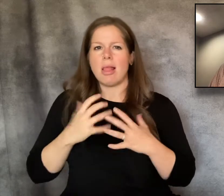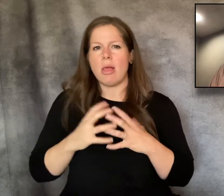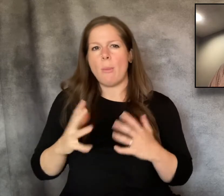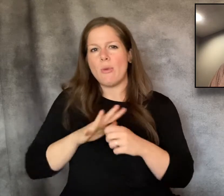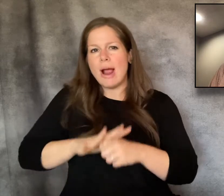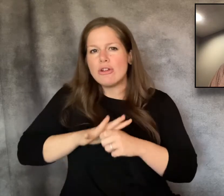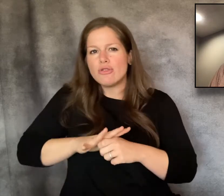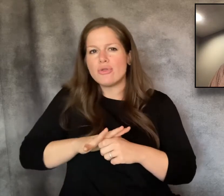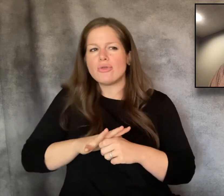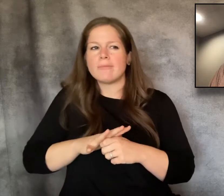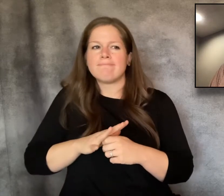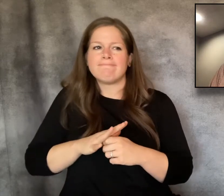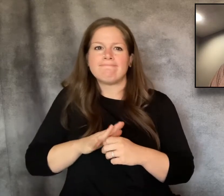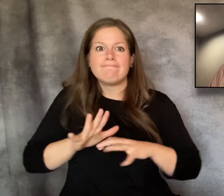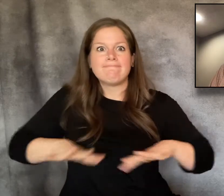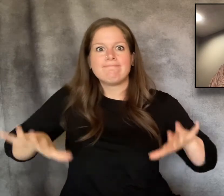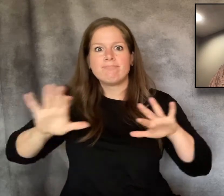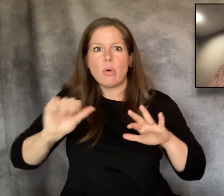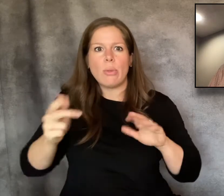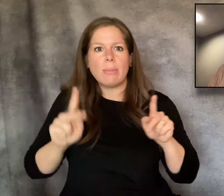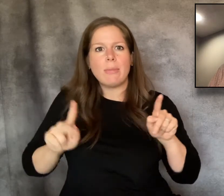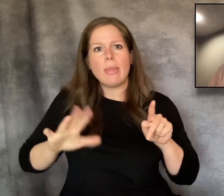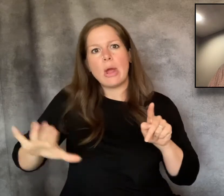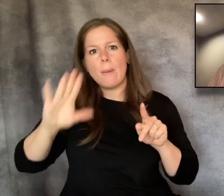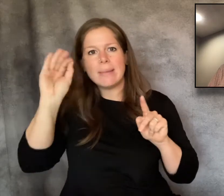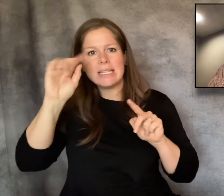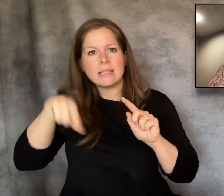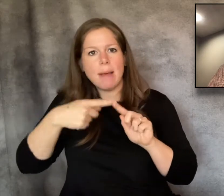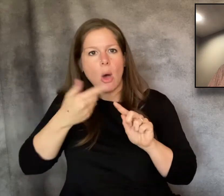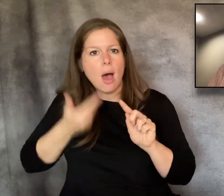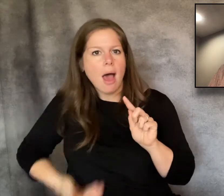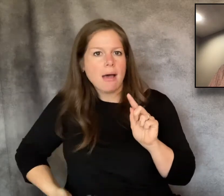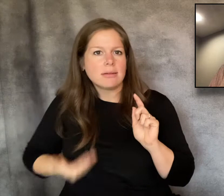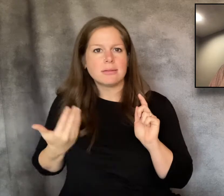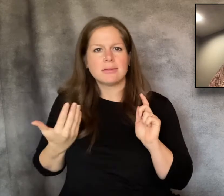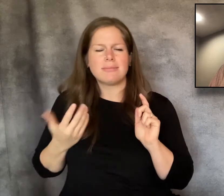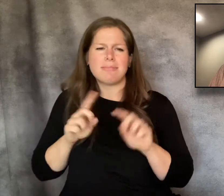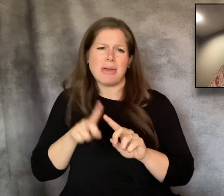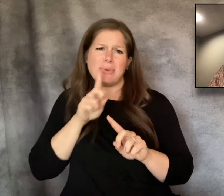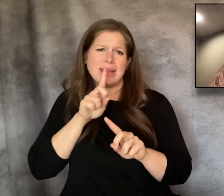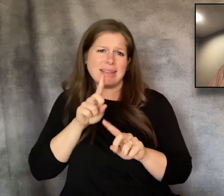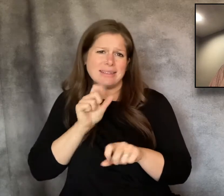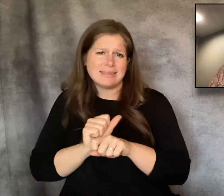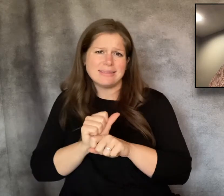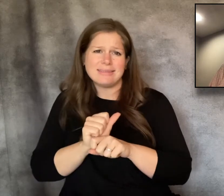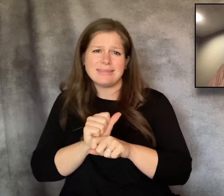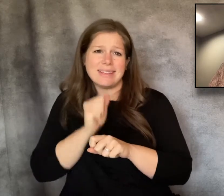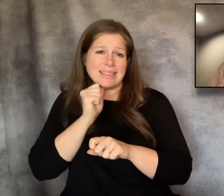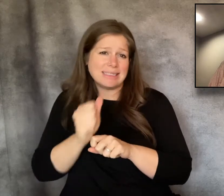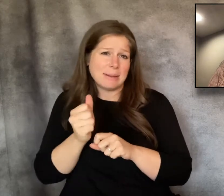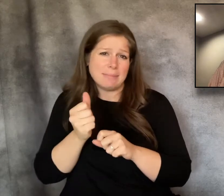thinking of us, and it just doesn't matter. People come and go. It doesn't mean you're oblivious or callous, but